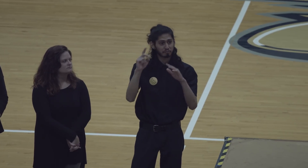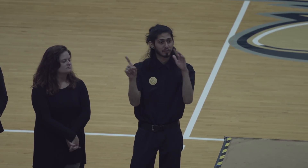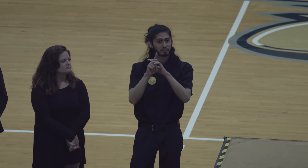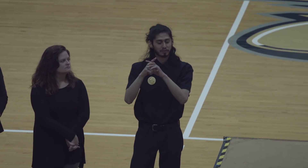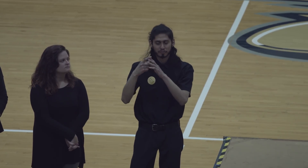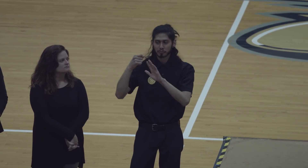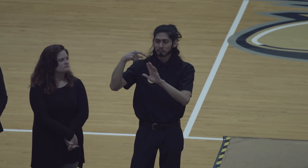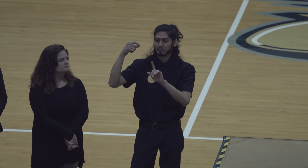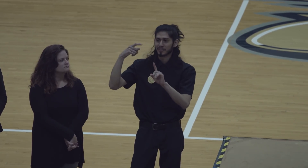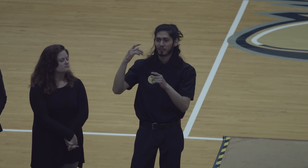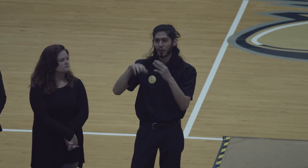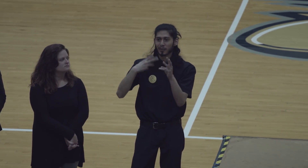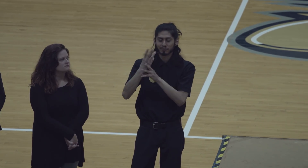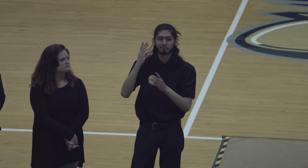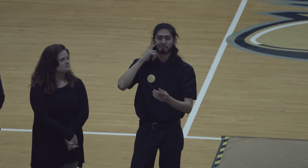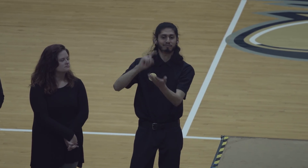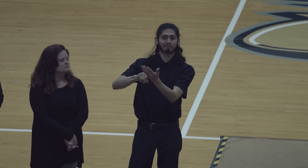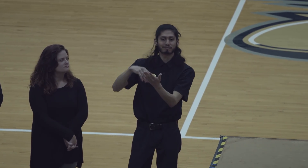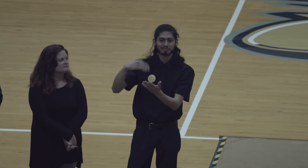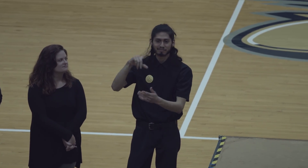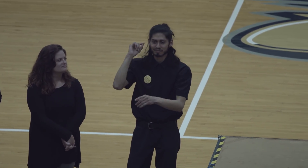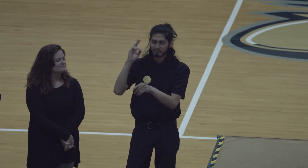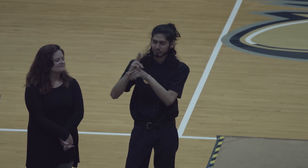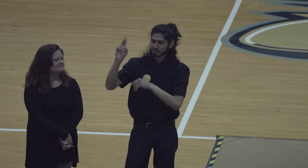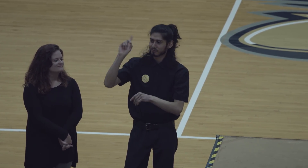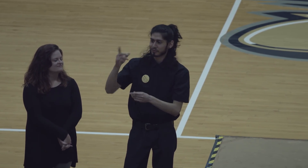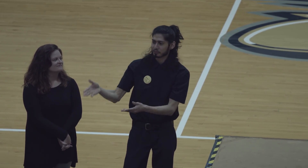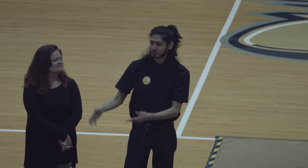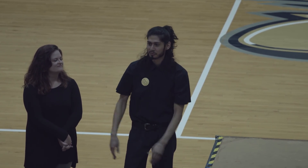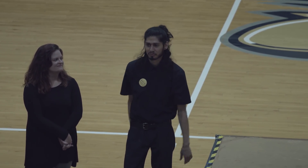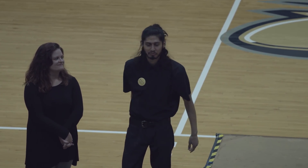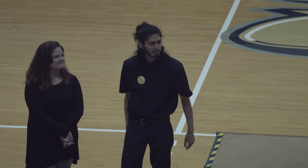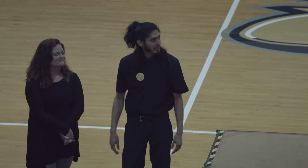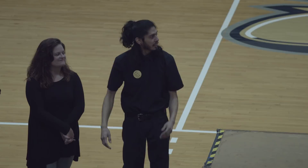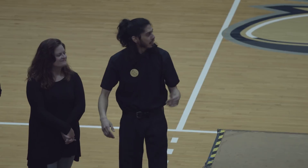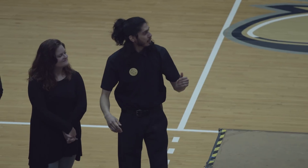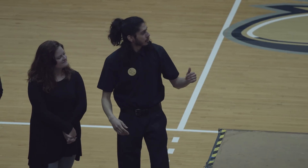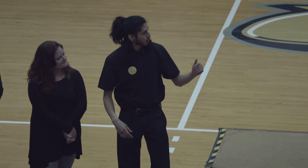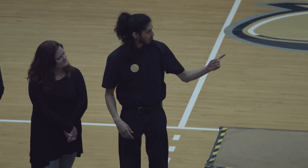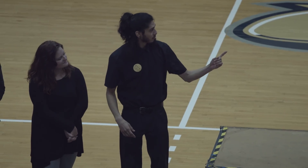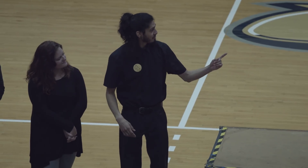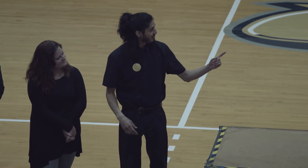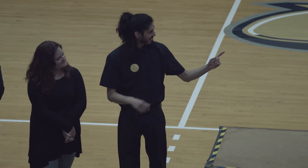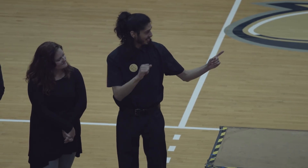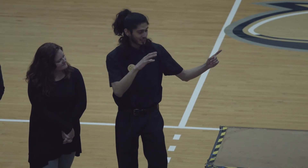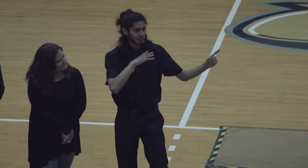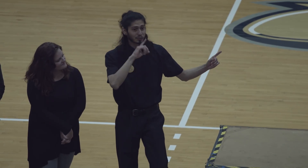more isolated prior to the DPN movement, and it was with that movement that the whole world recognized